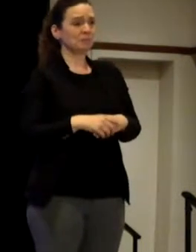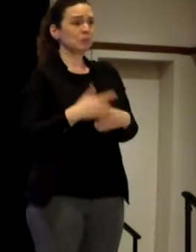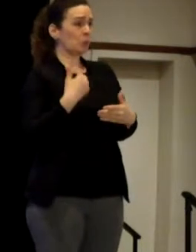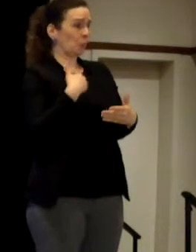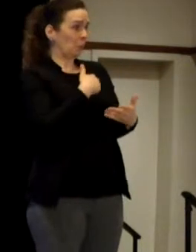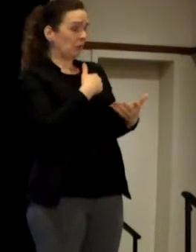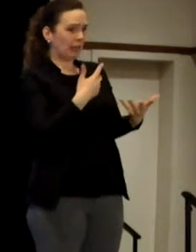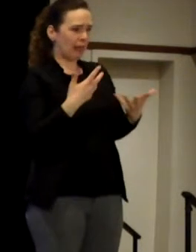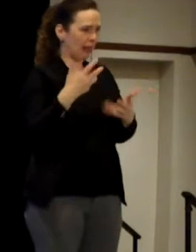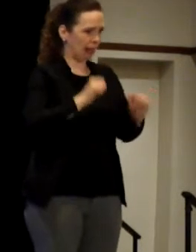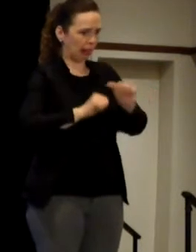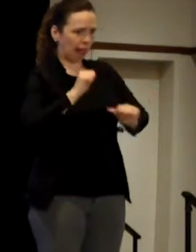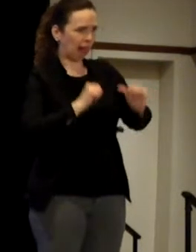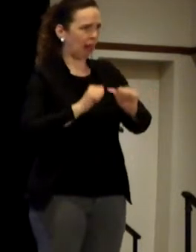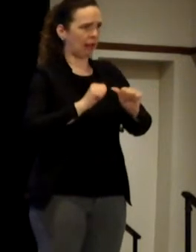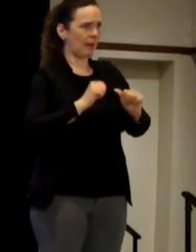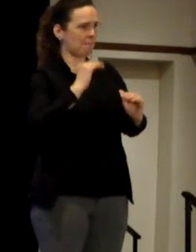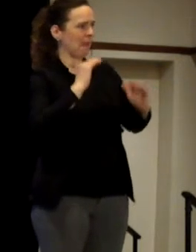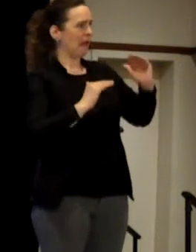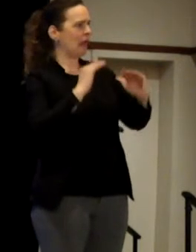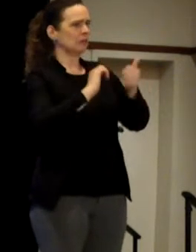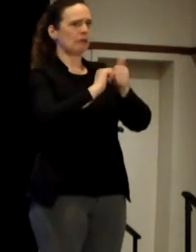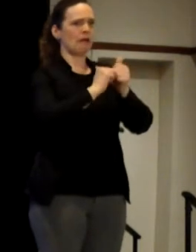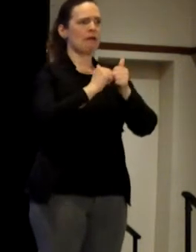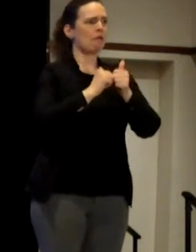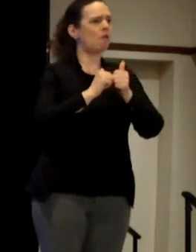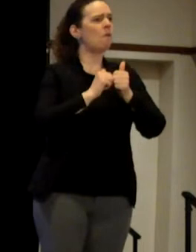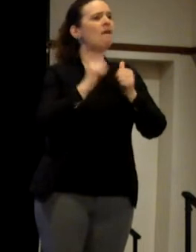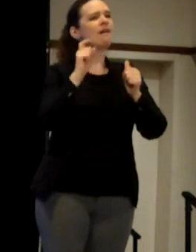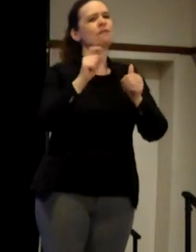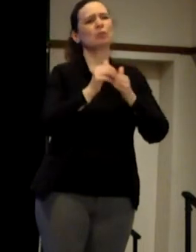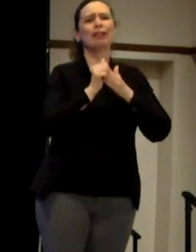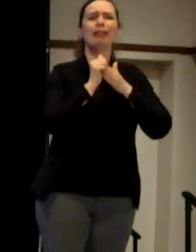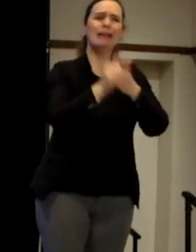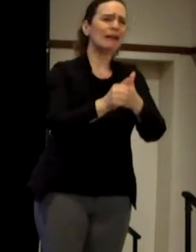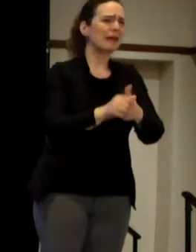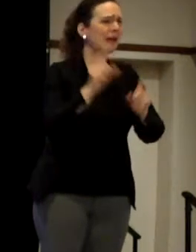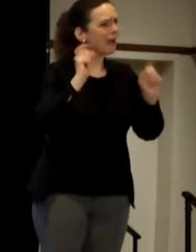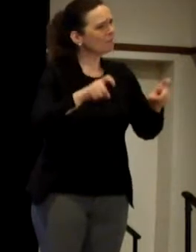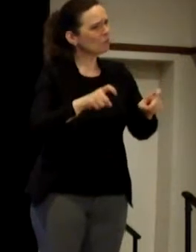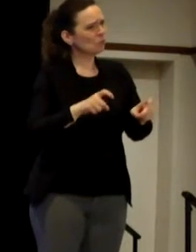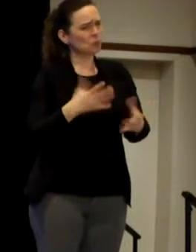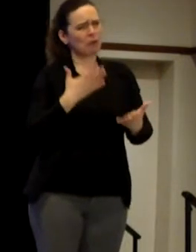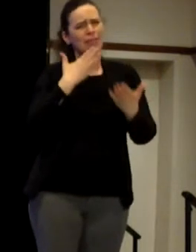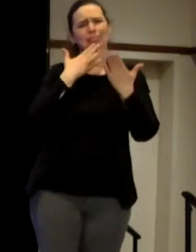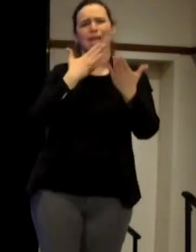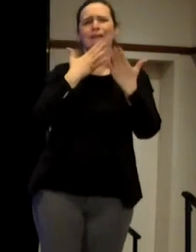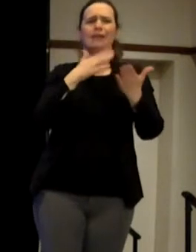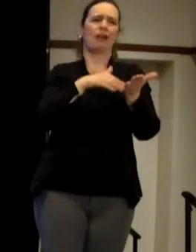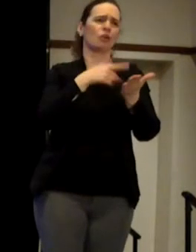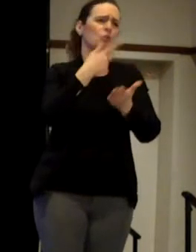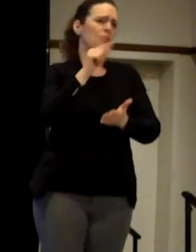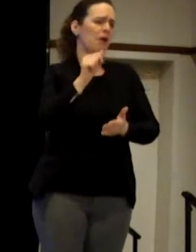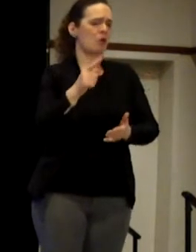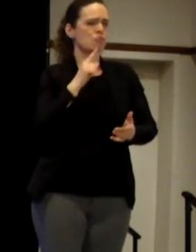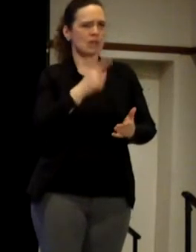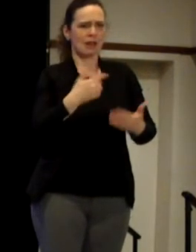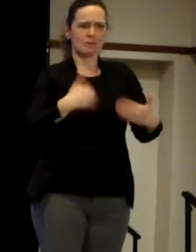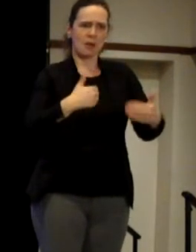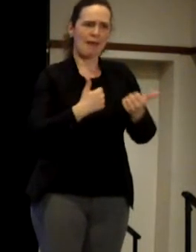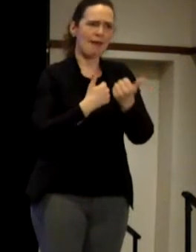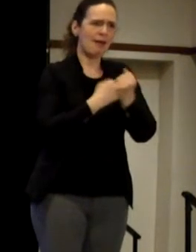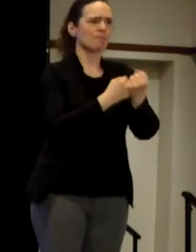are critical. But I want to thank Dr. Gupta for taking that task on to help give us